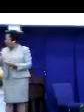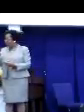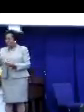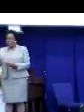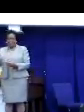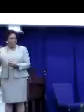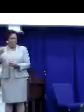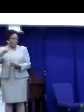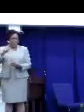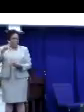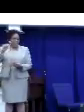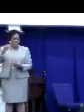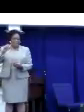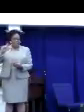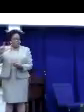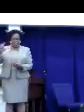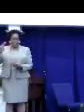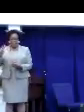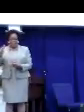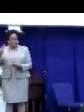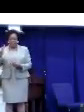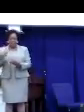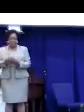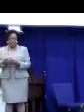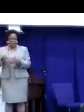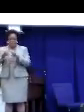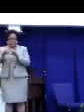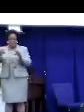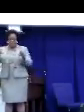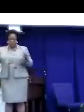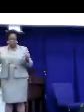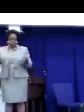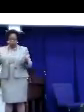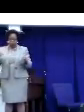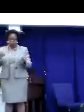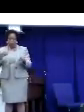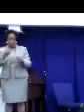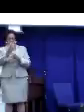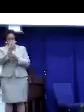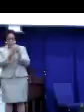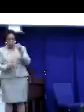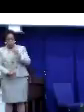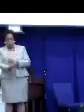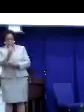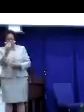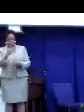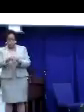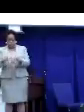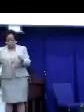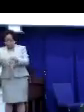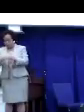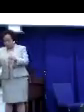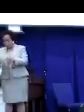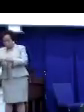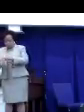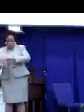stop. And on the stop is usually an ear corn there. And if you shuck that corn, shuck that thing, get that skin